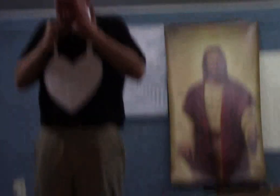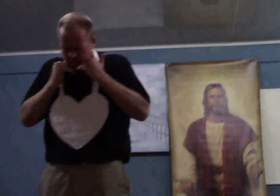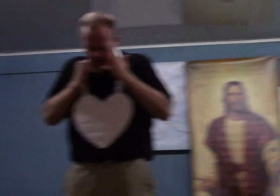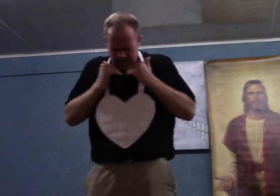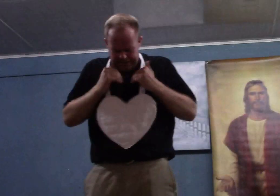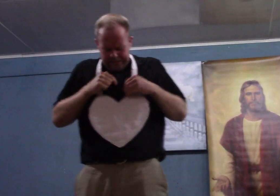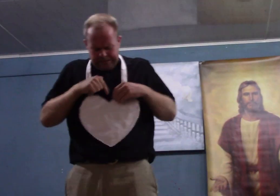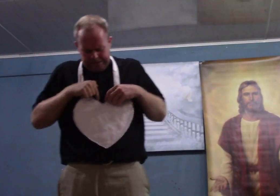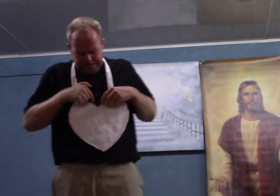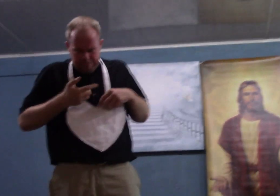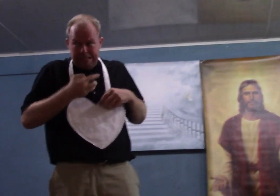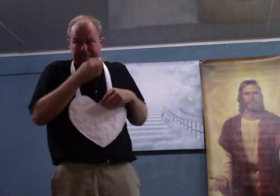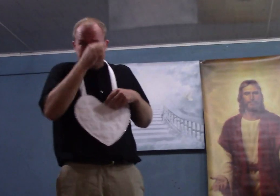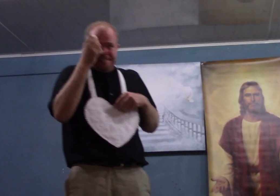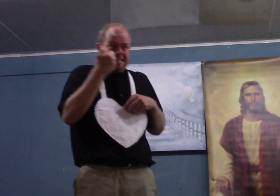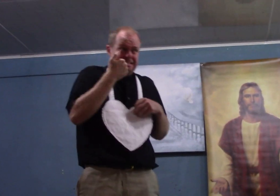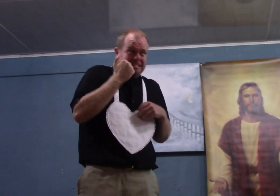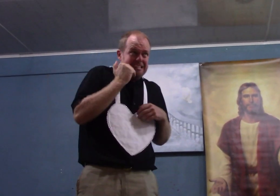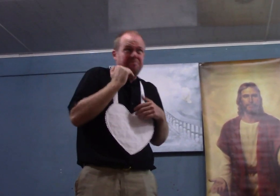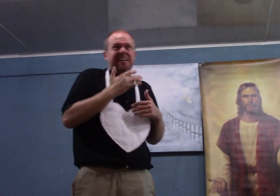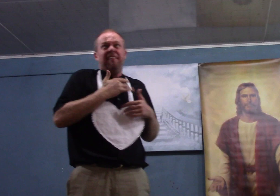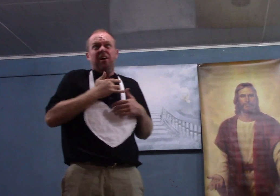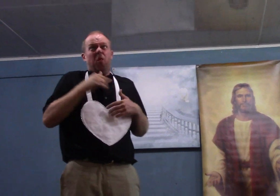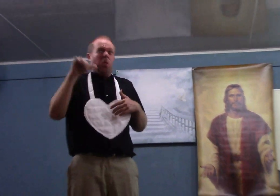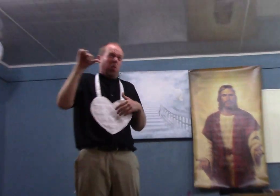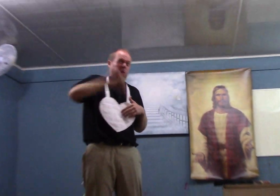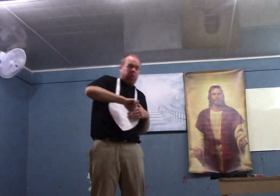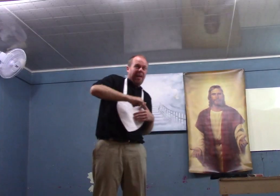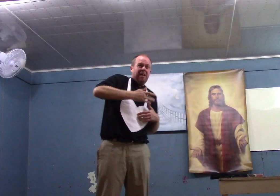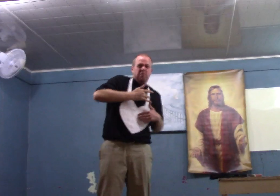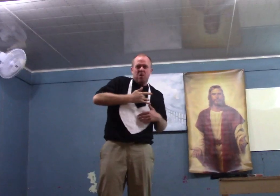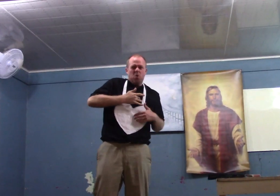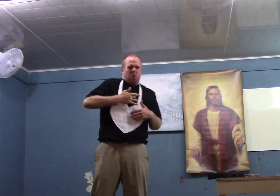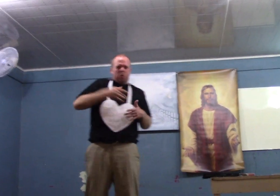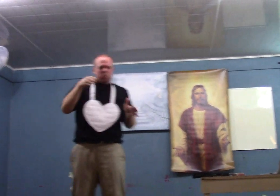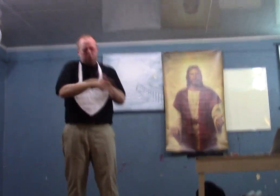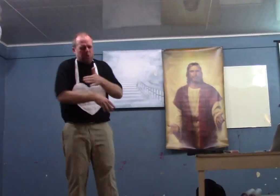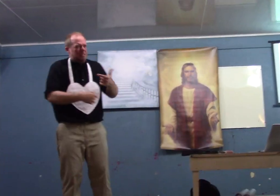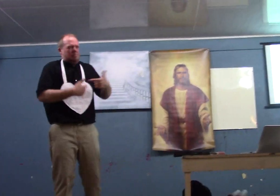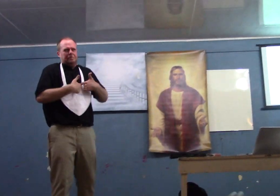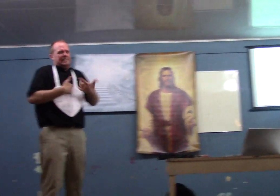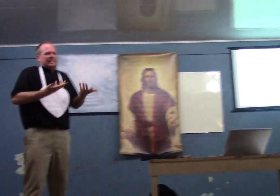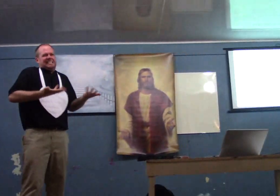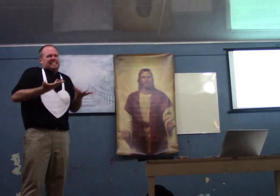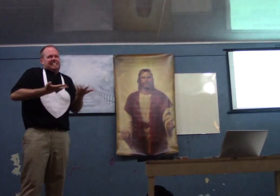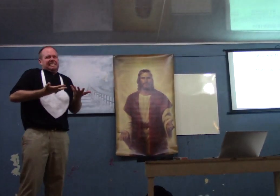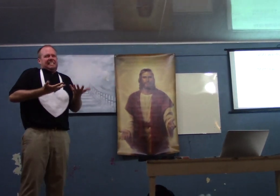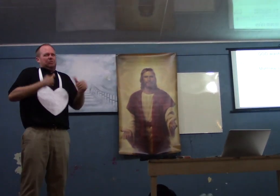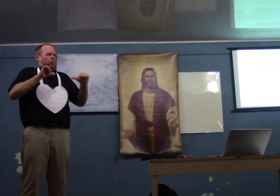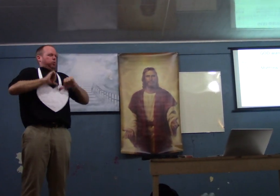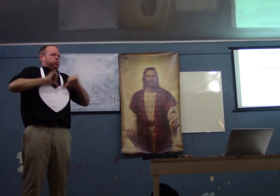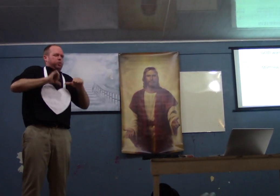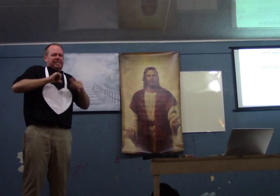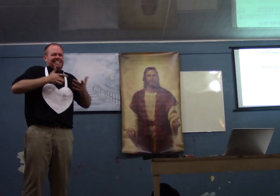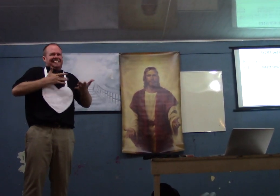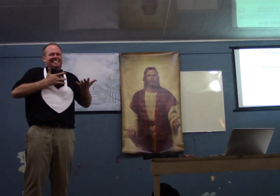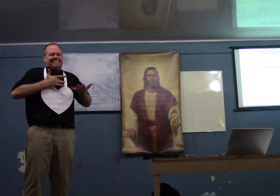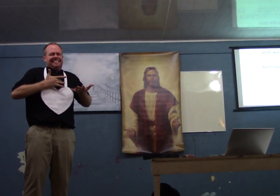Now with your black, sinful heart, you don't feel ashamed, you don't condemn yourself. Oh yeah, I'm